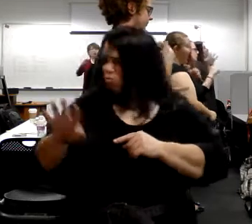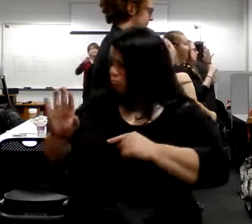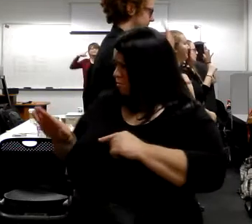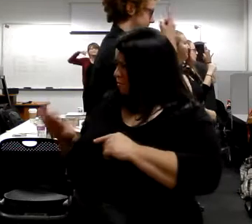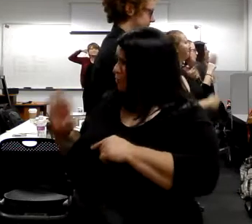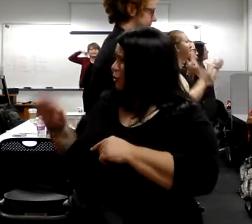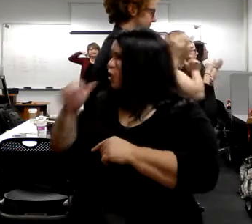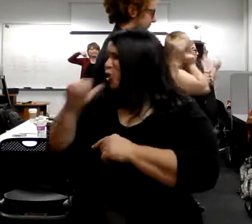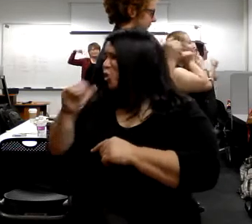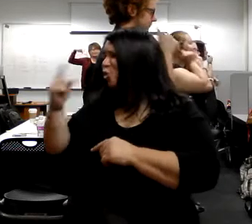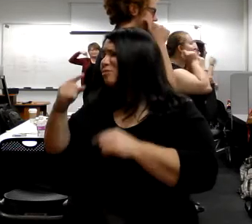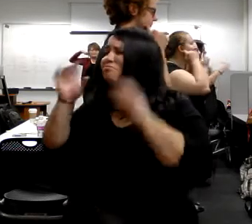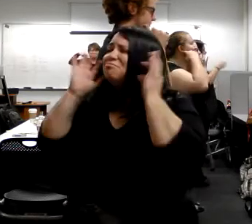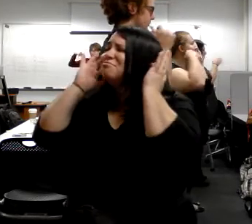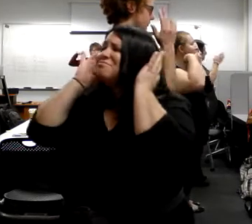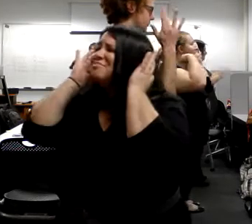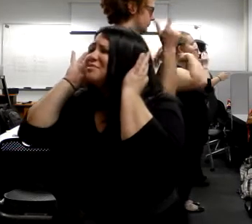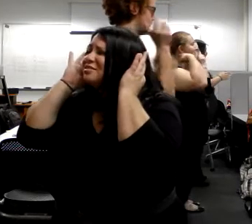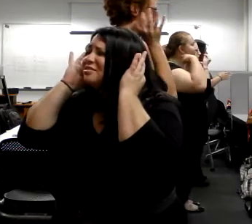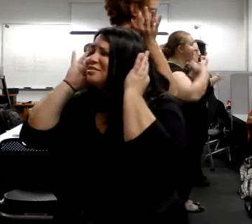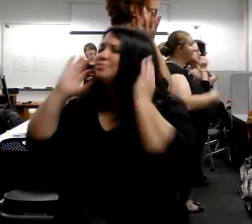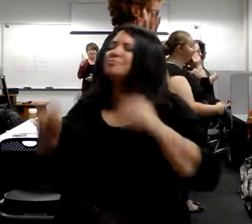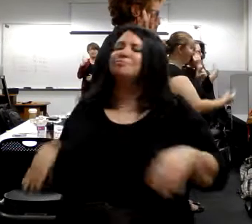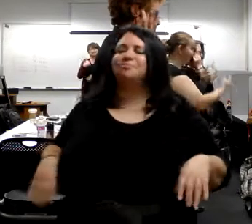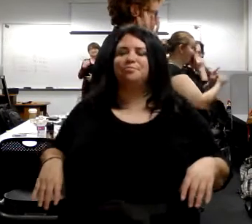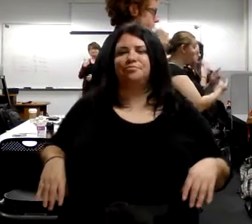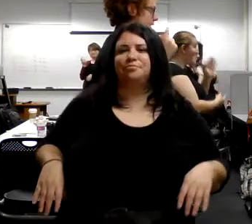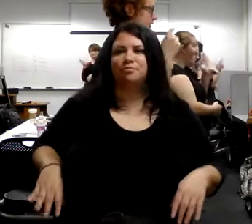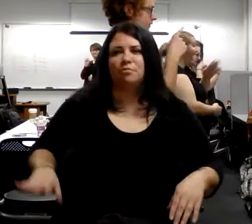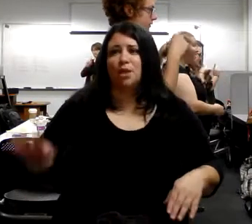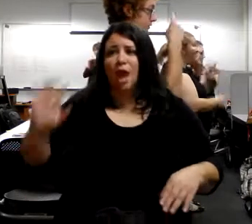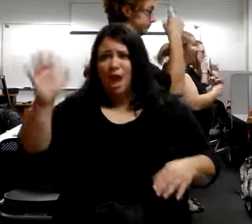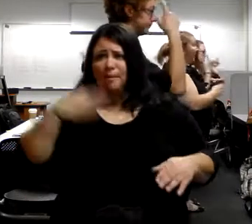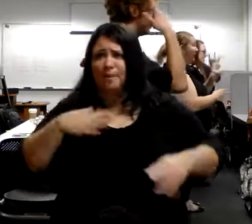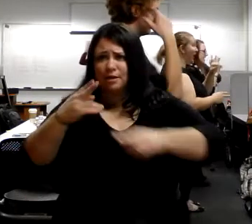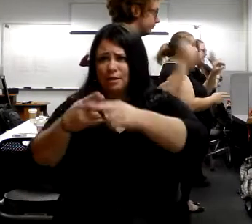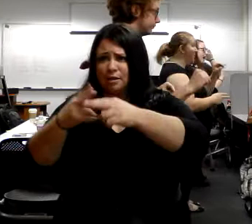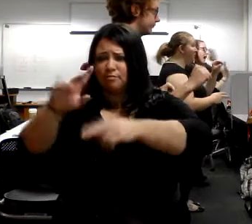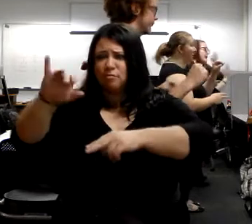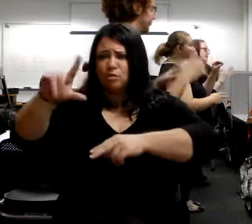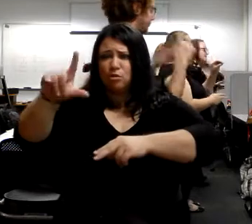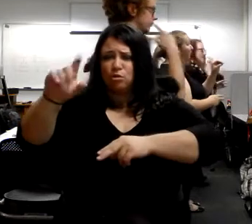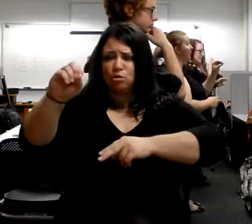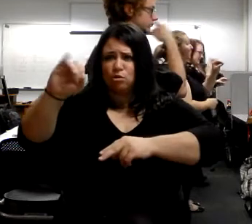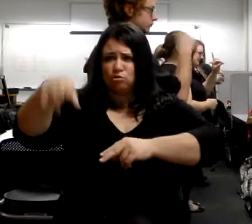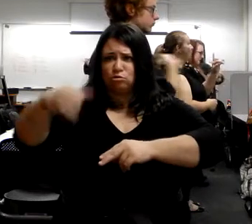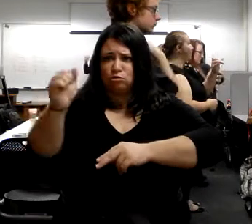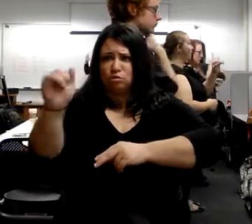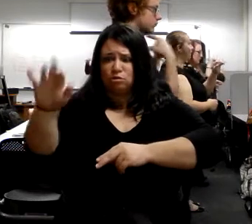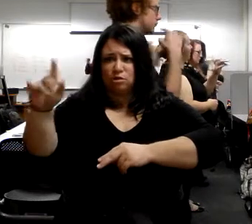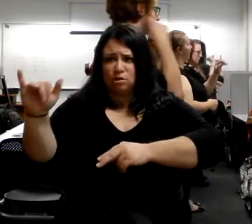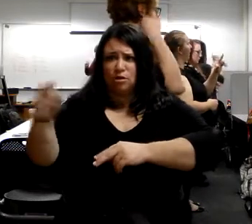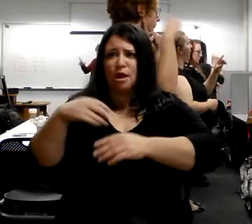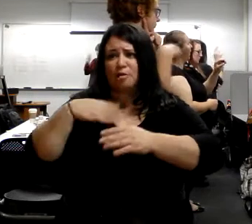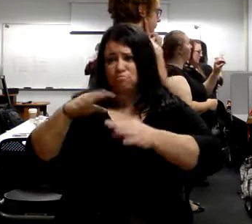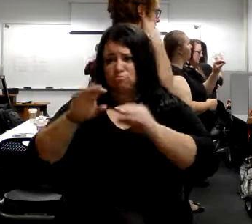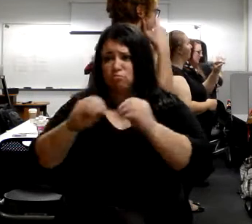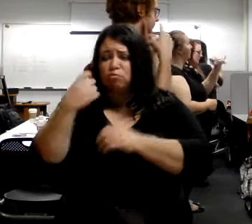said, hi, my name's Jane and I just moved across the street. We're going to be neighbors. And she goes, hi, my